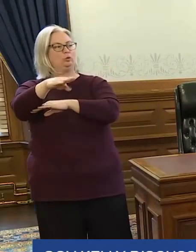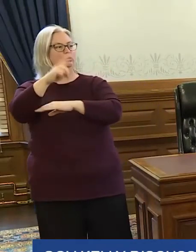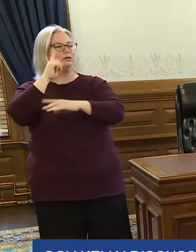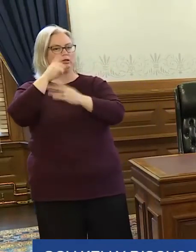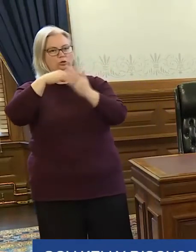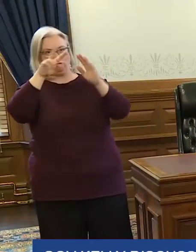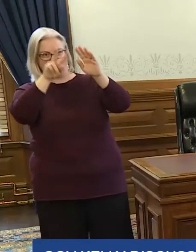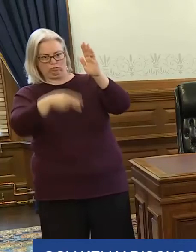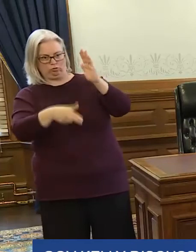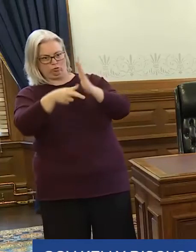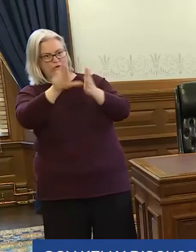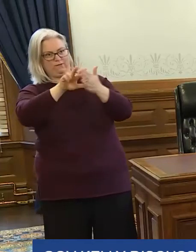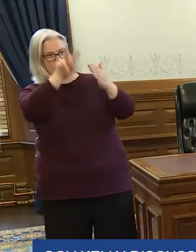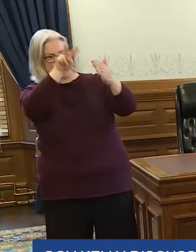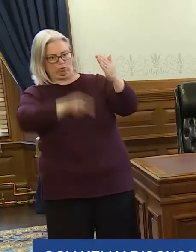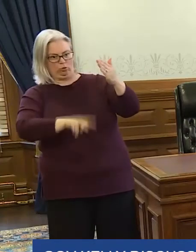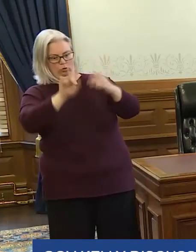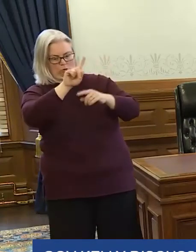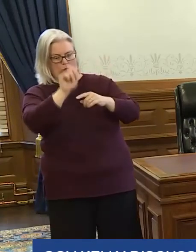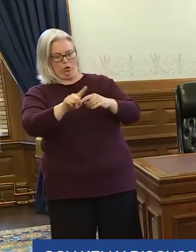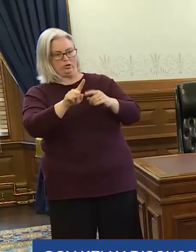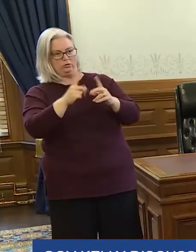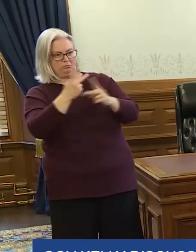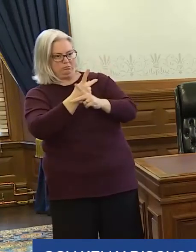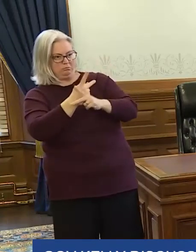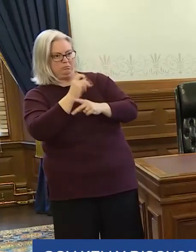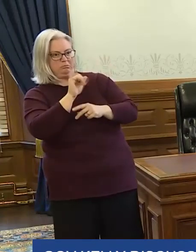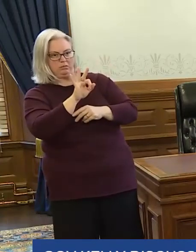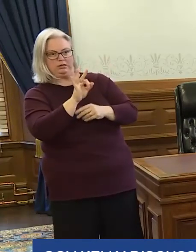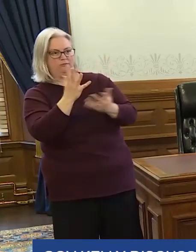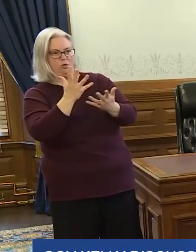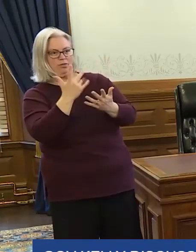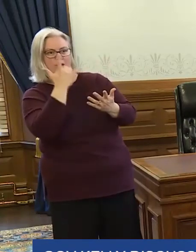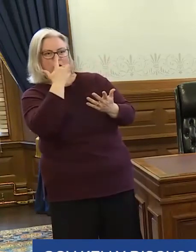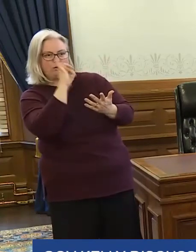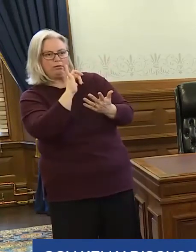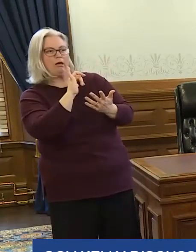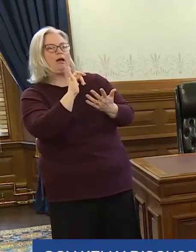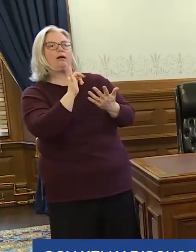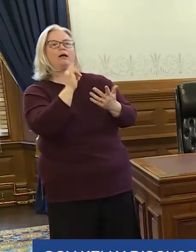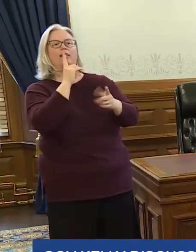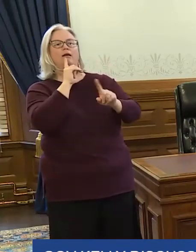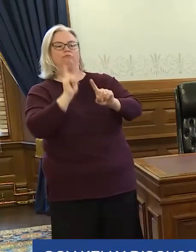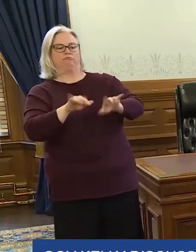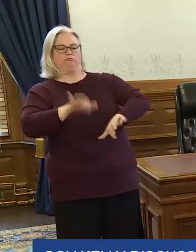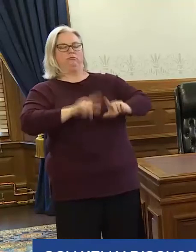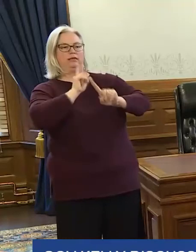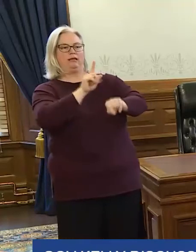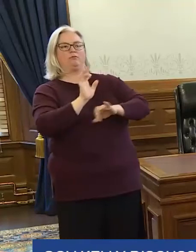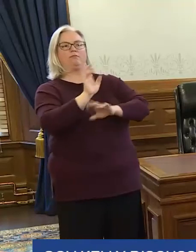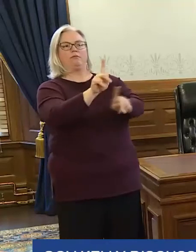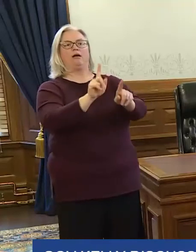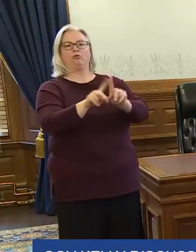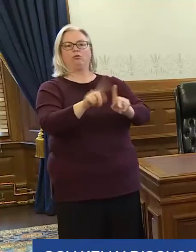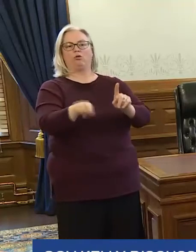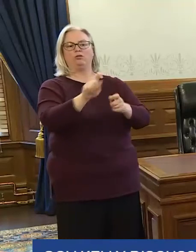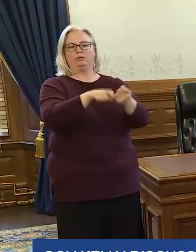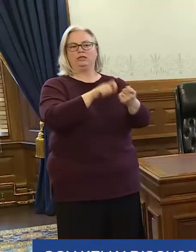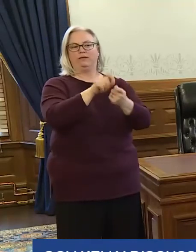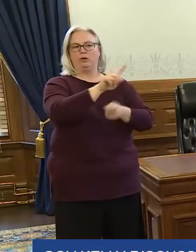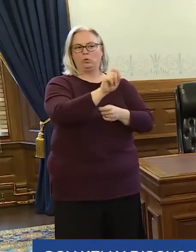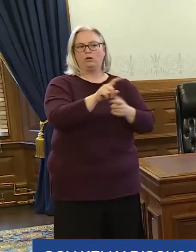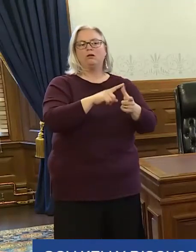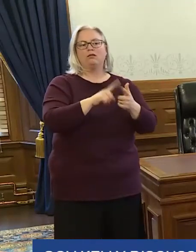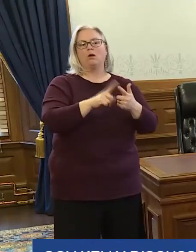go through those questions, find out what they look like, and get answers back to those folks in particular, and